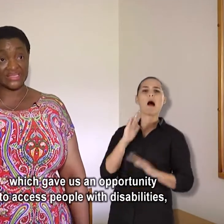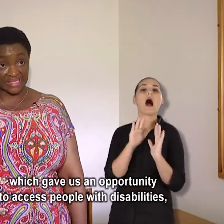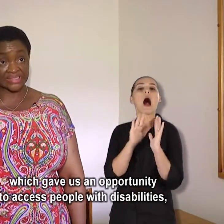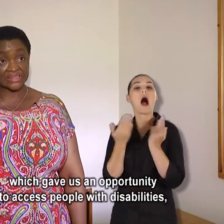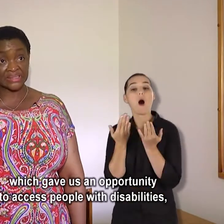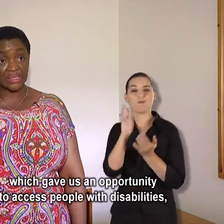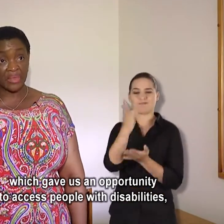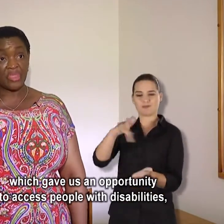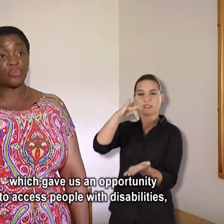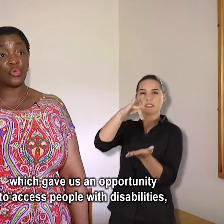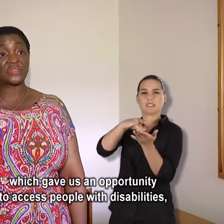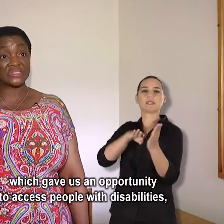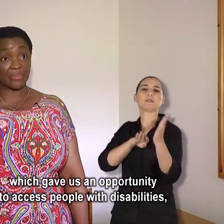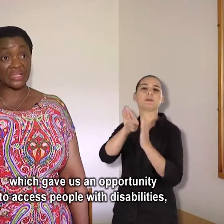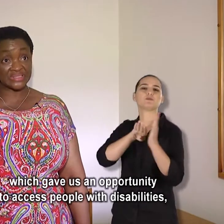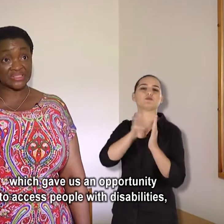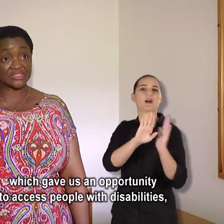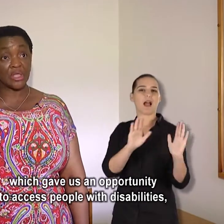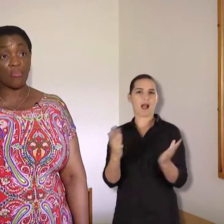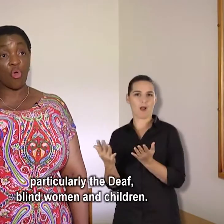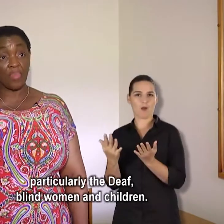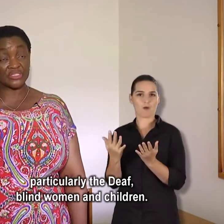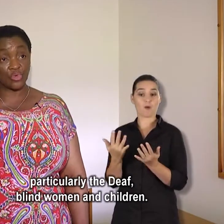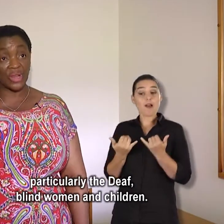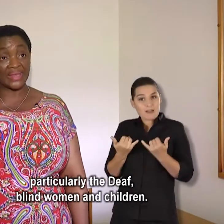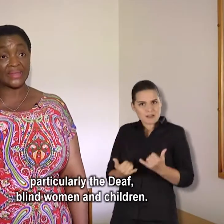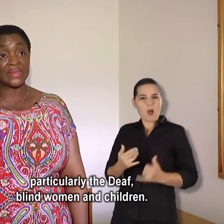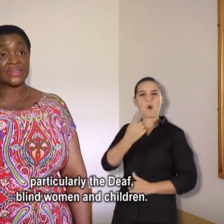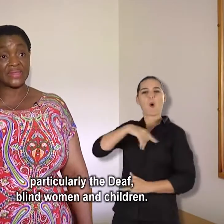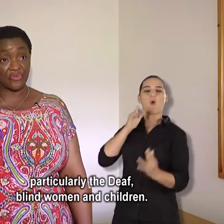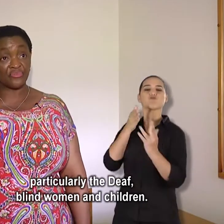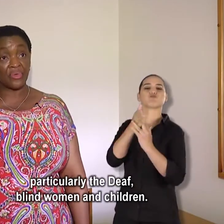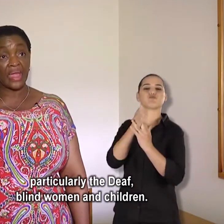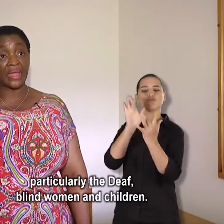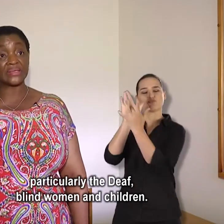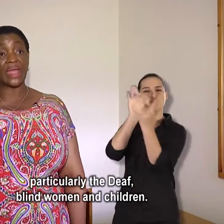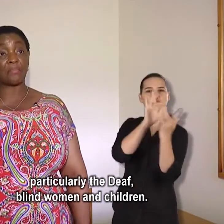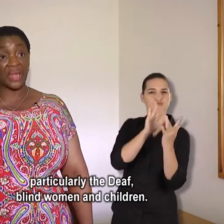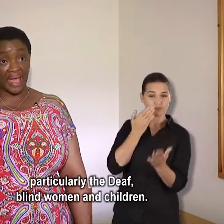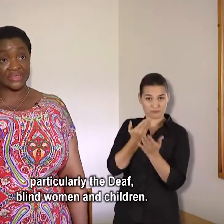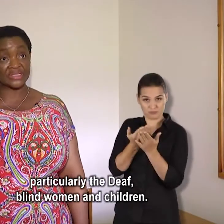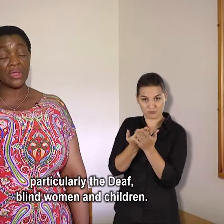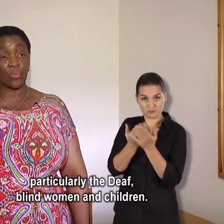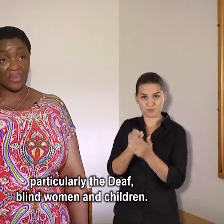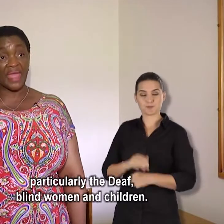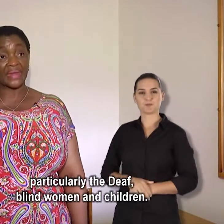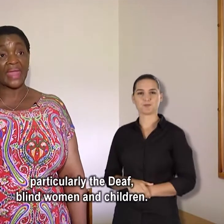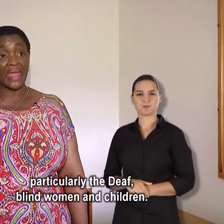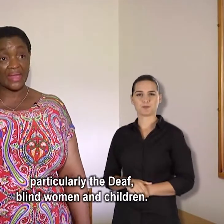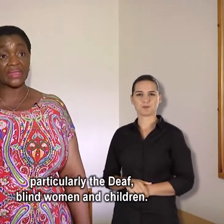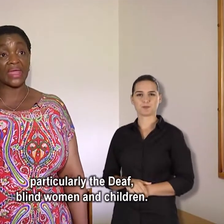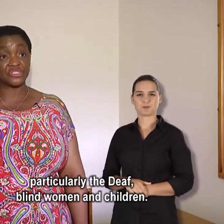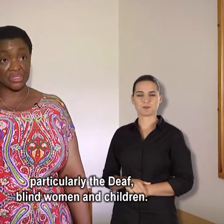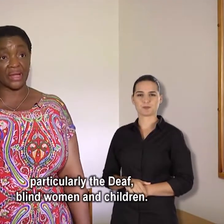to access people with disabilities, more particularly the deaf and blind